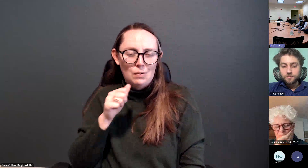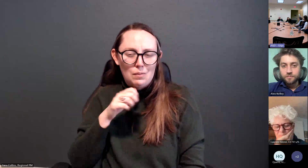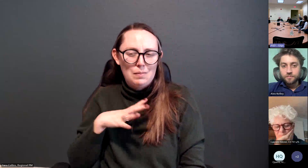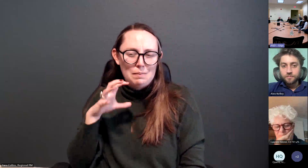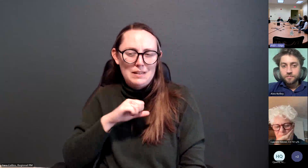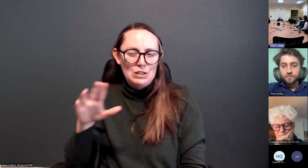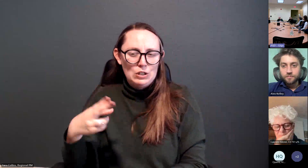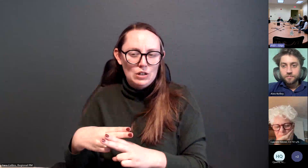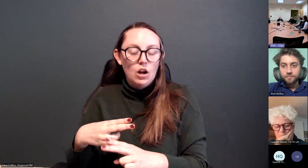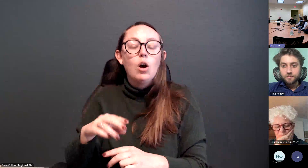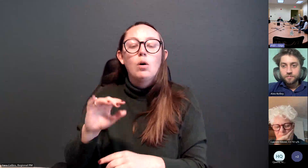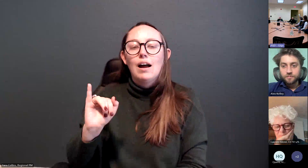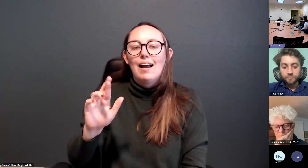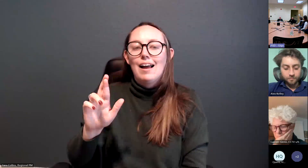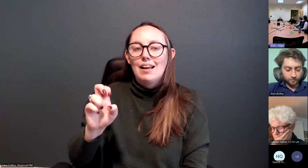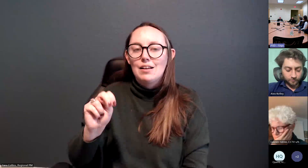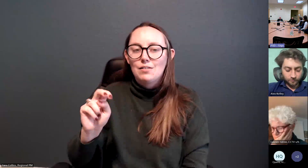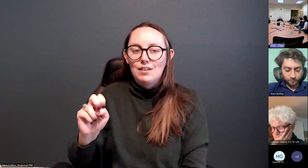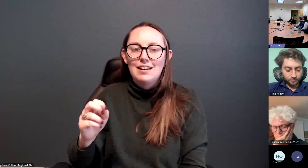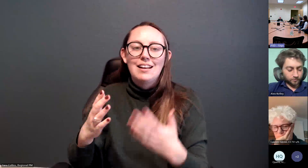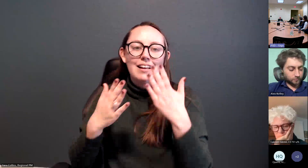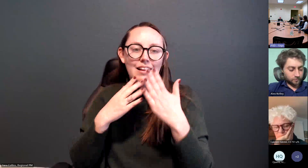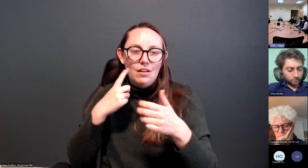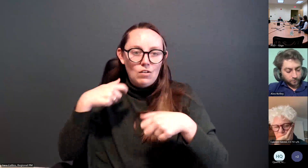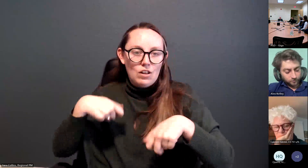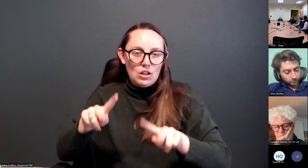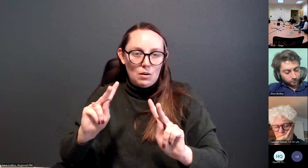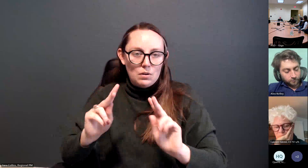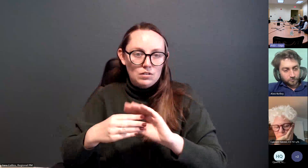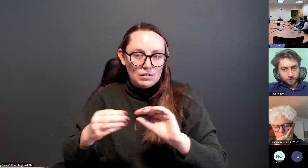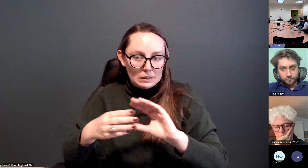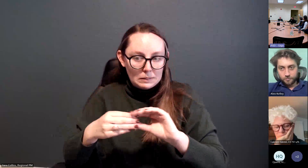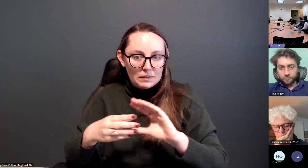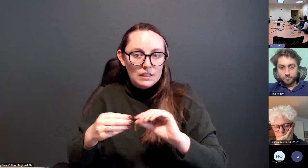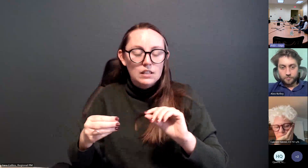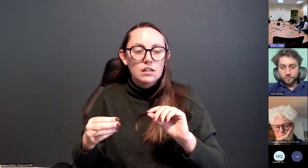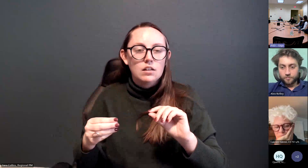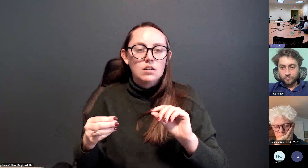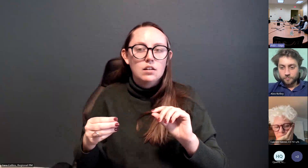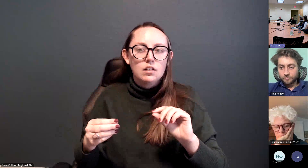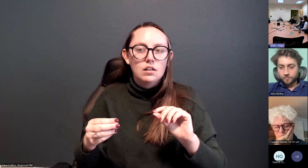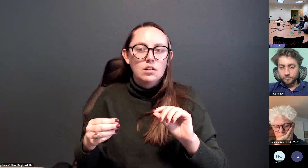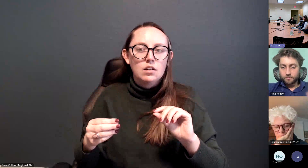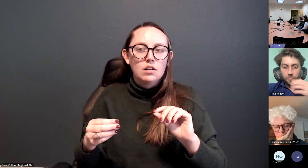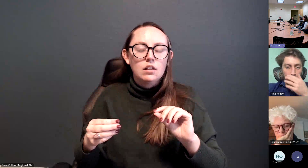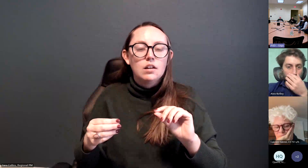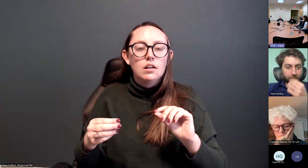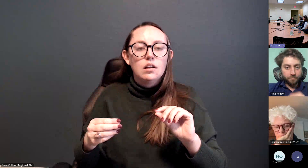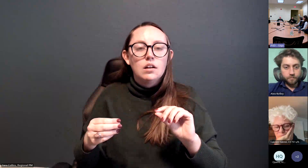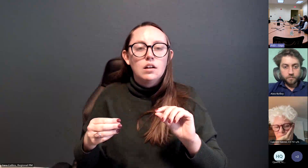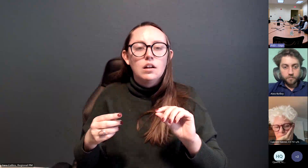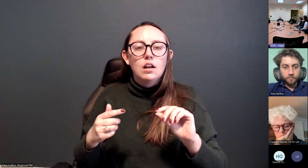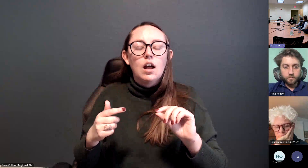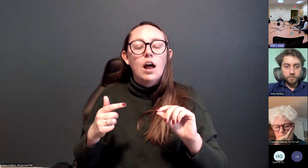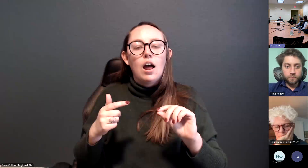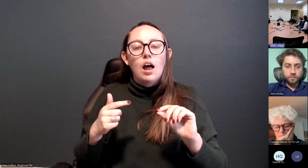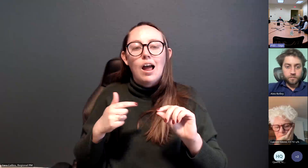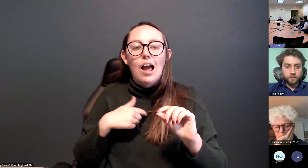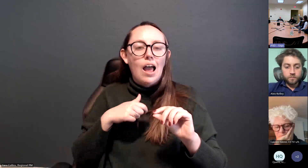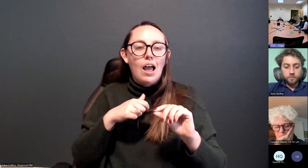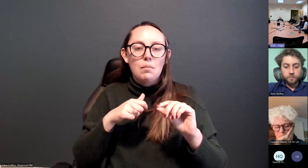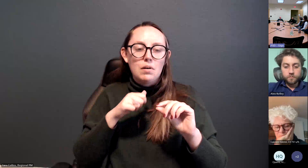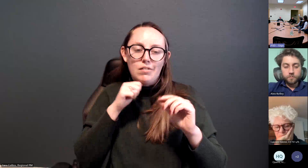My name is Irene Renner. I'm the solo senator for Chittenden North. I'm not here necessarily to speak in official capacity. I am also